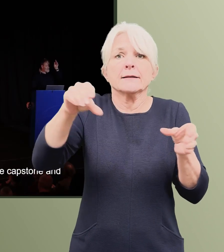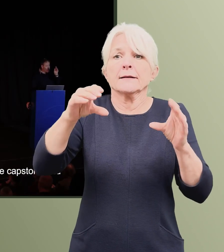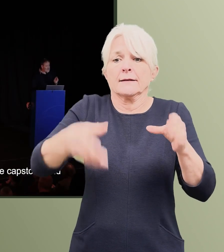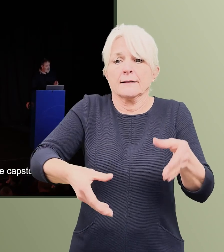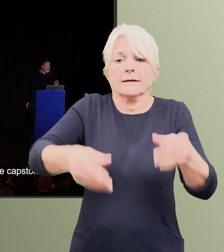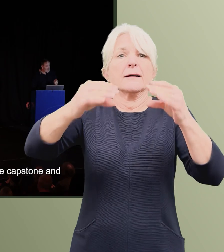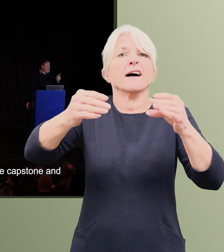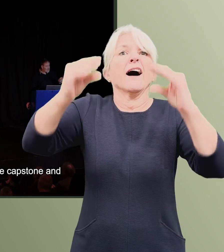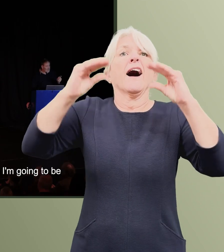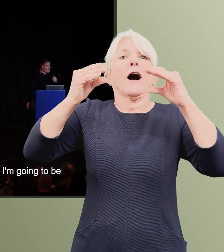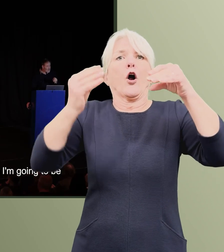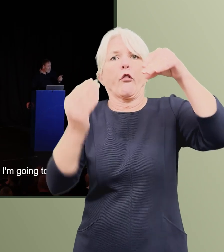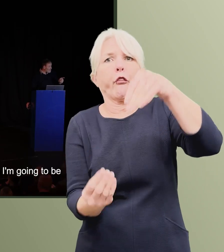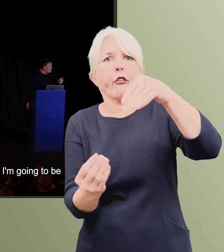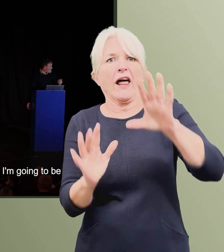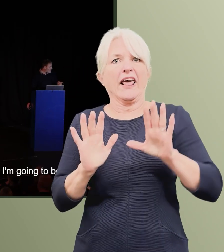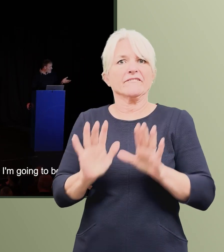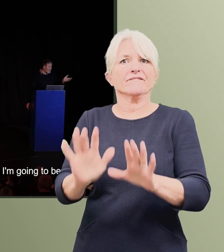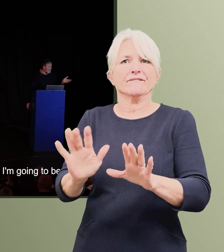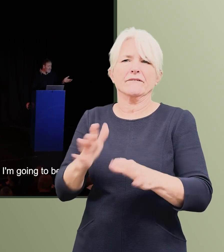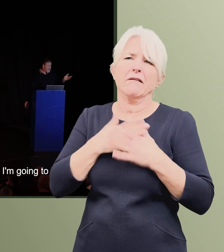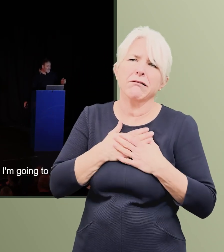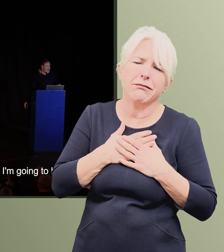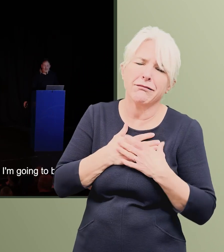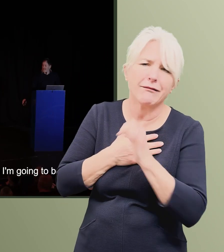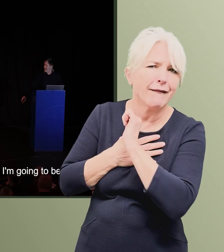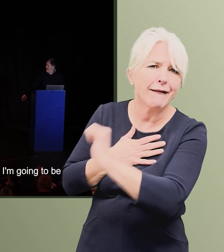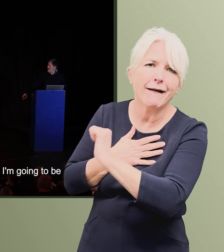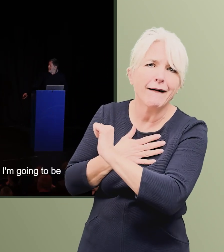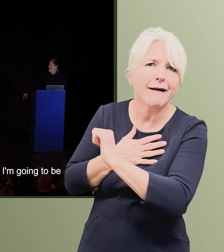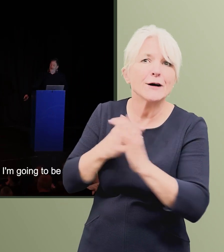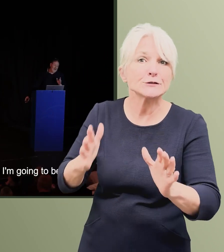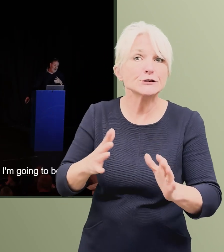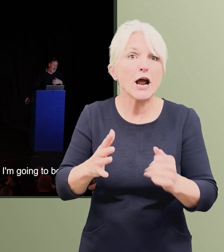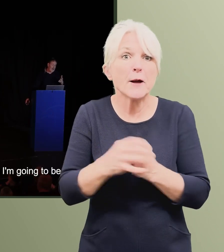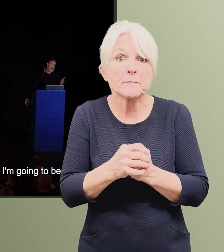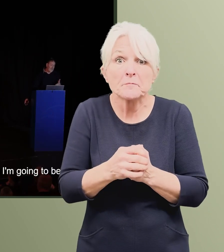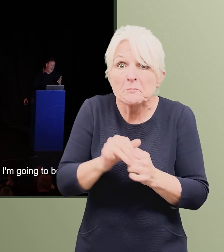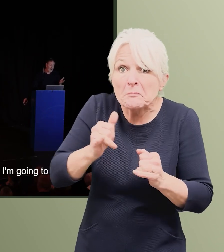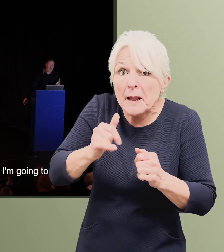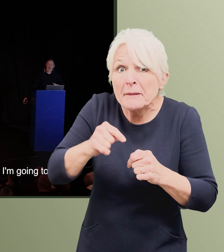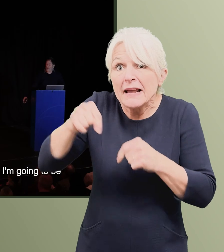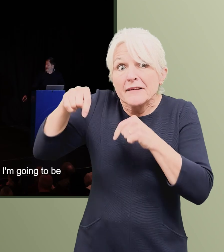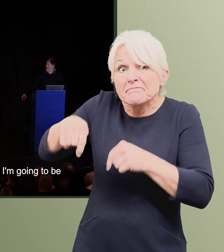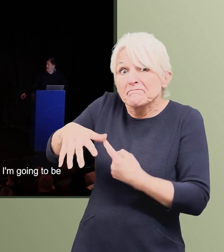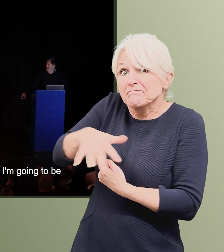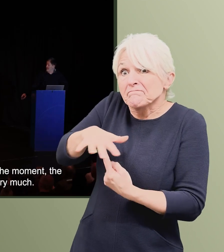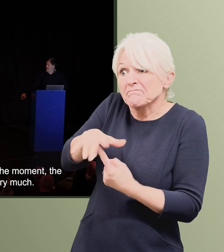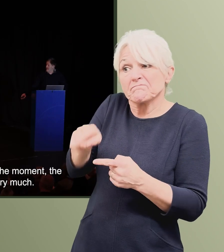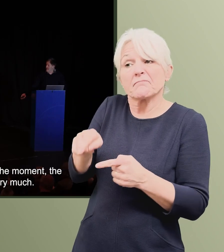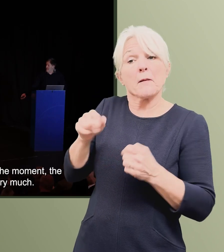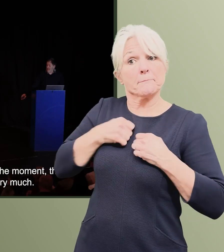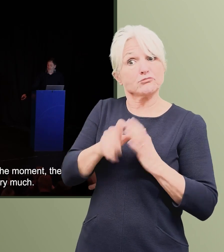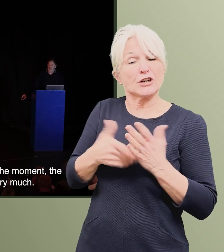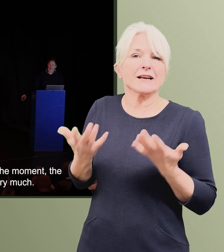and stick it on its edge between two uprights. I love it. It could make it up. So I'm going to be looking at that at some point in